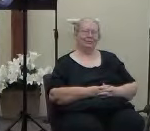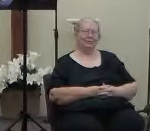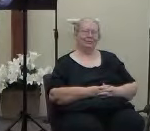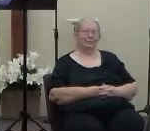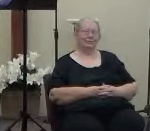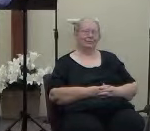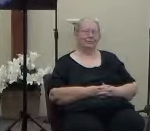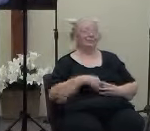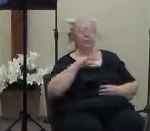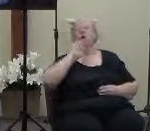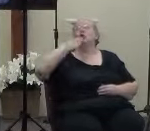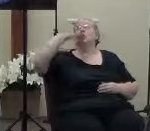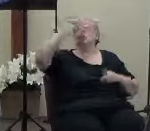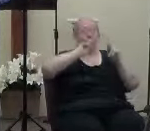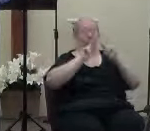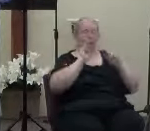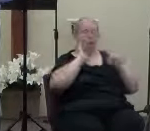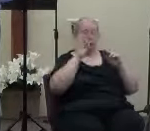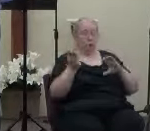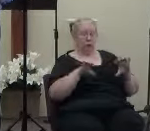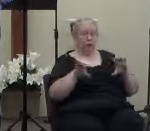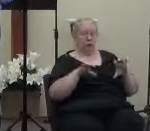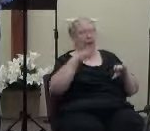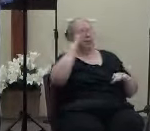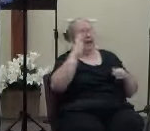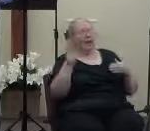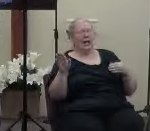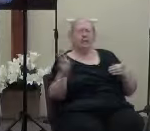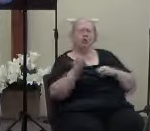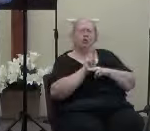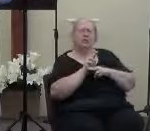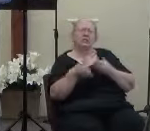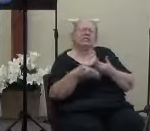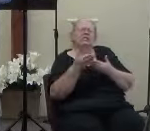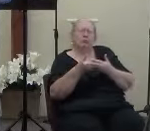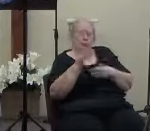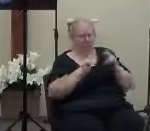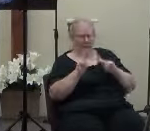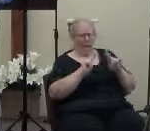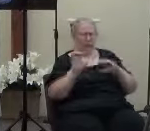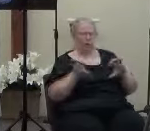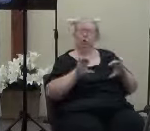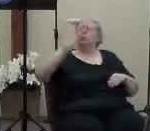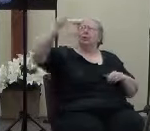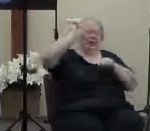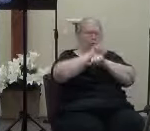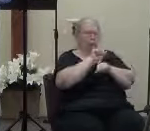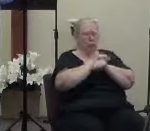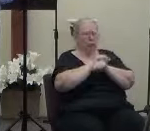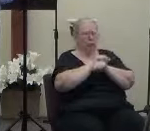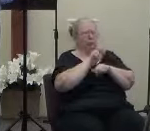Your people will do it. God uses simple people like you and me to do His work, to